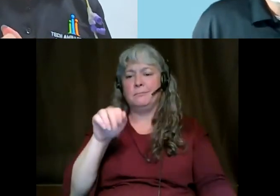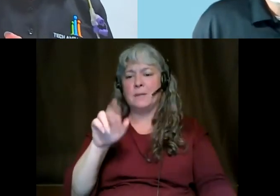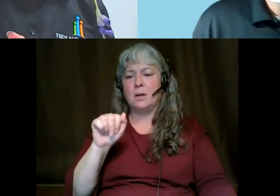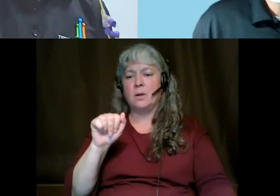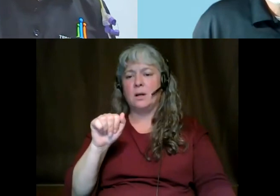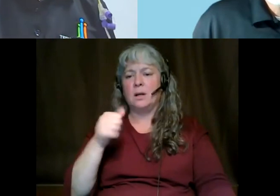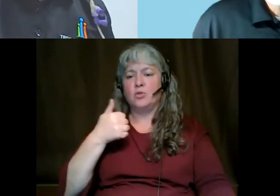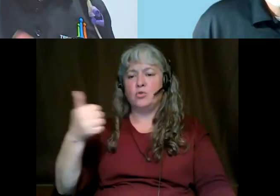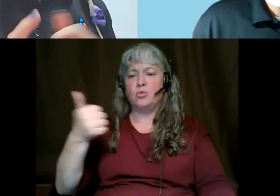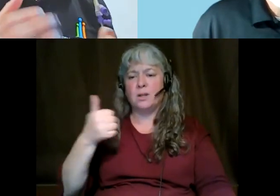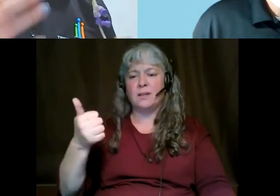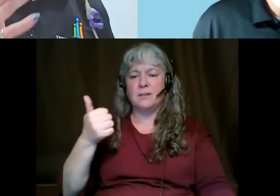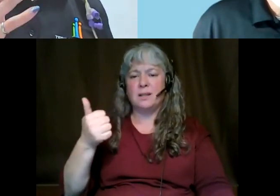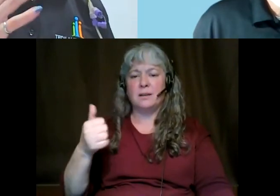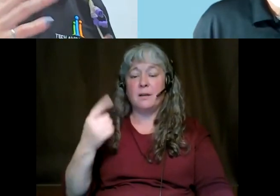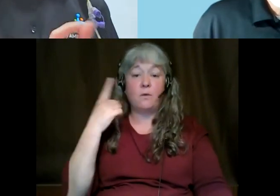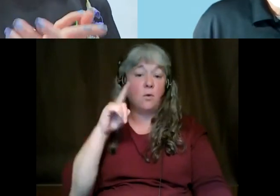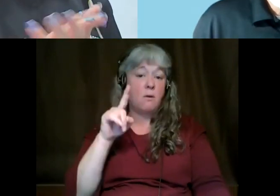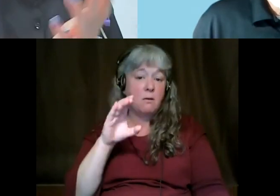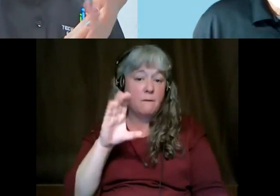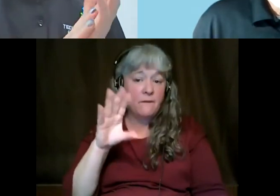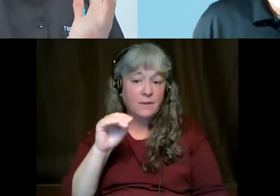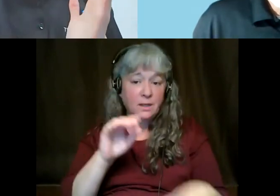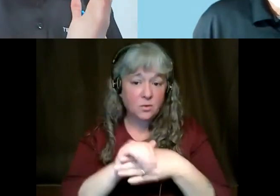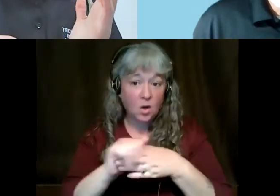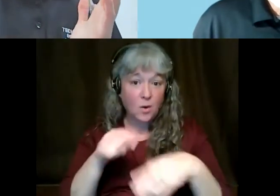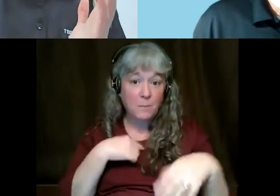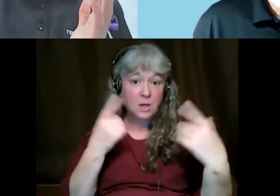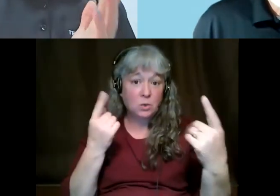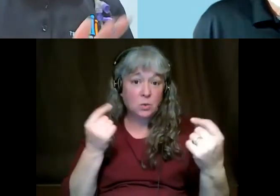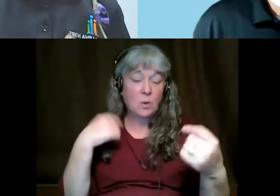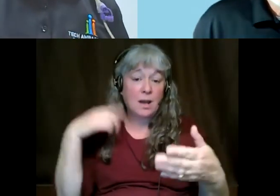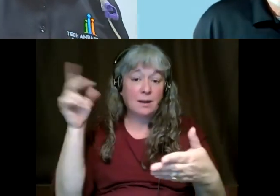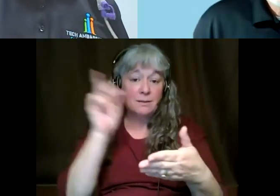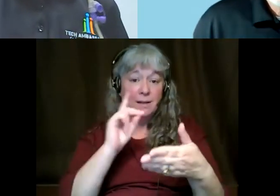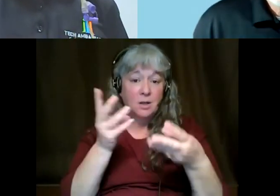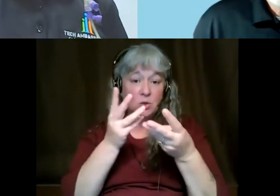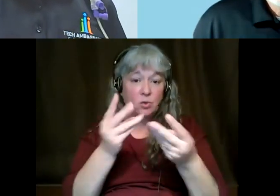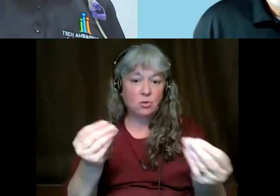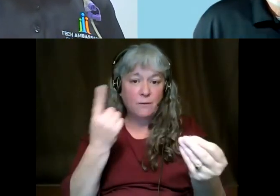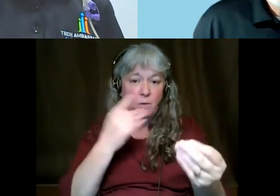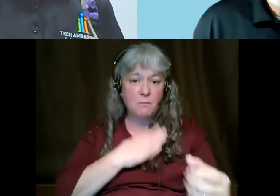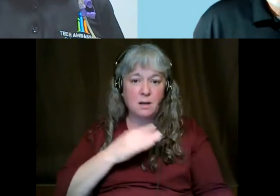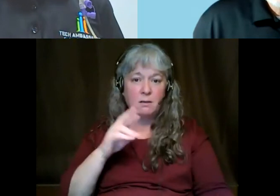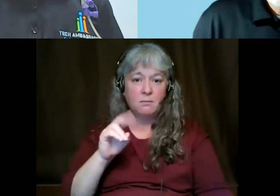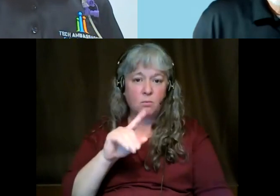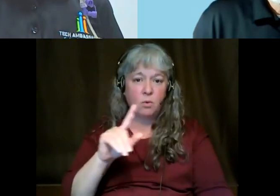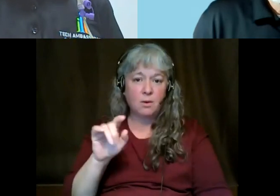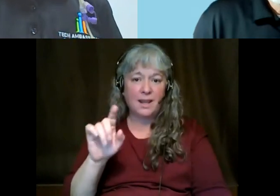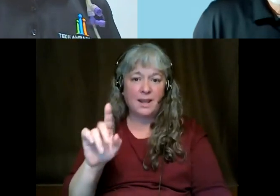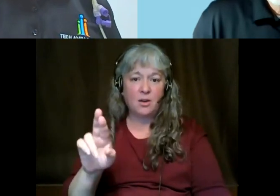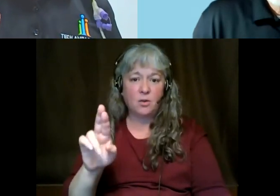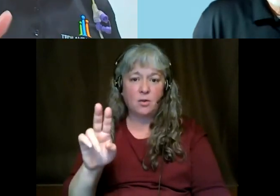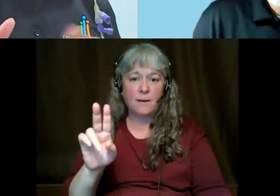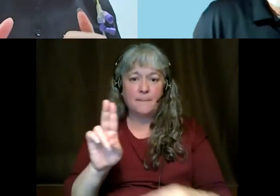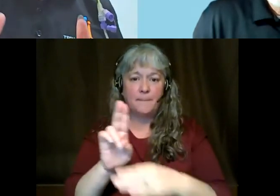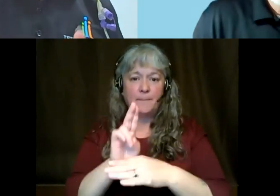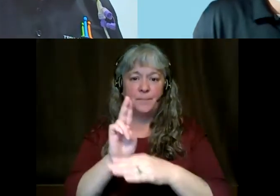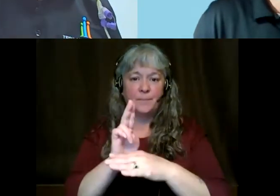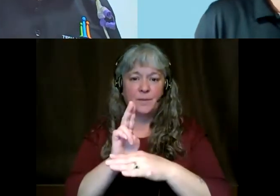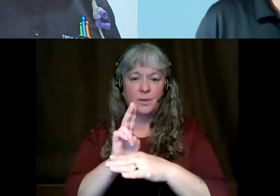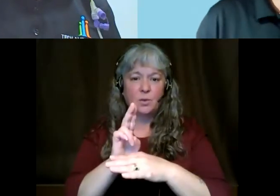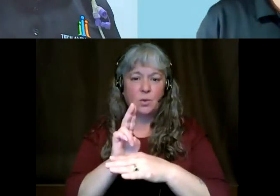about $150, I designed a solution for my rollator that uses a child